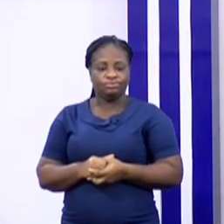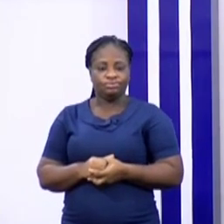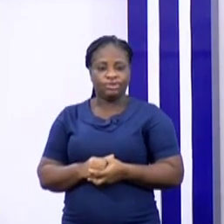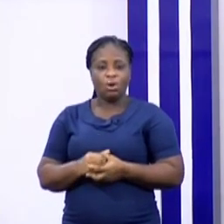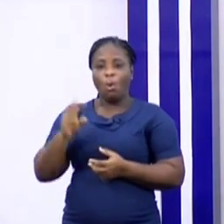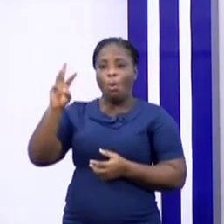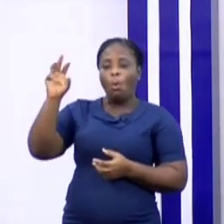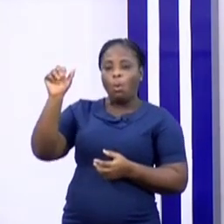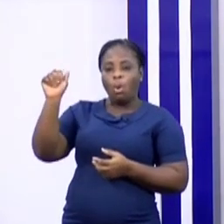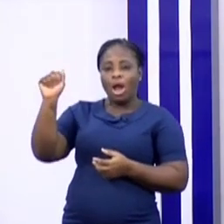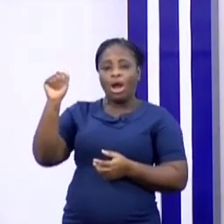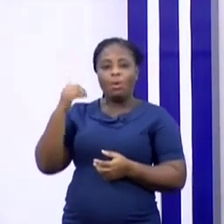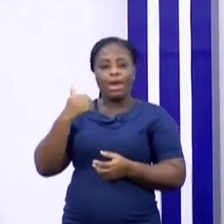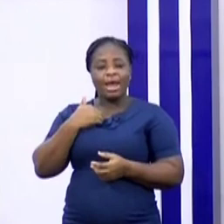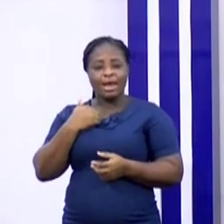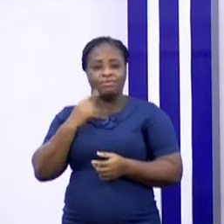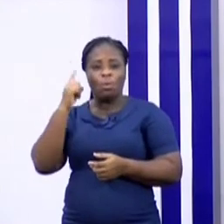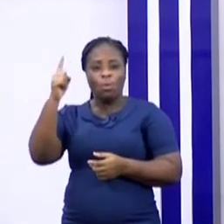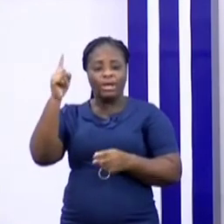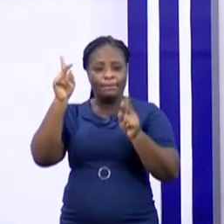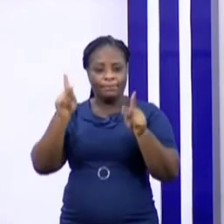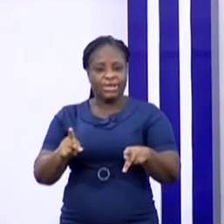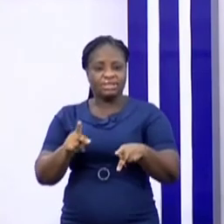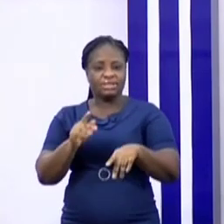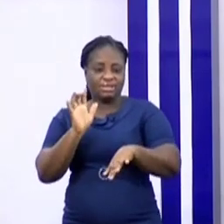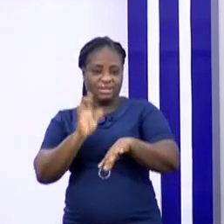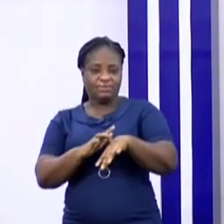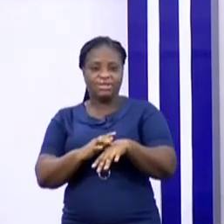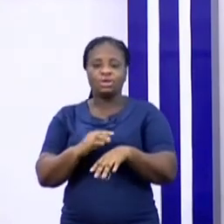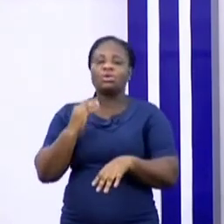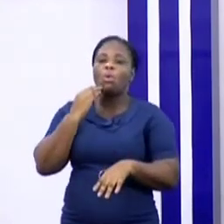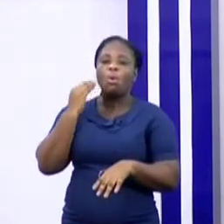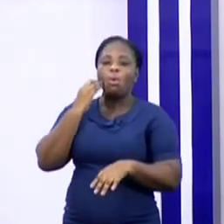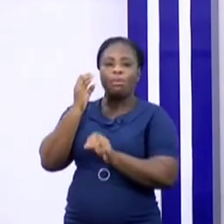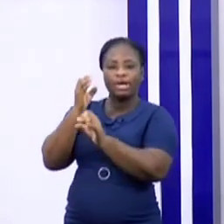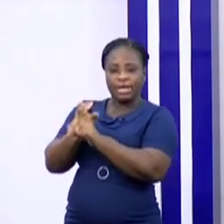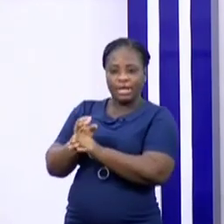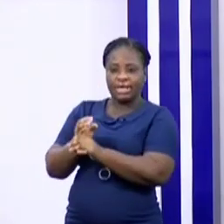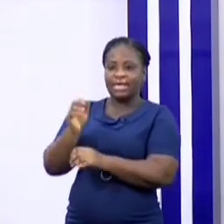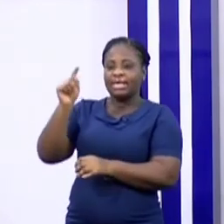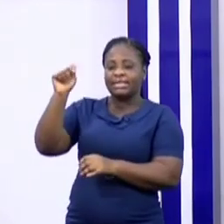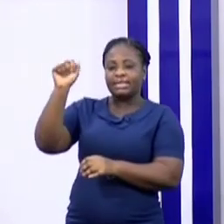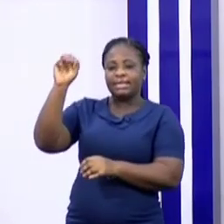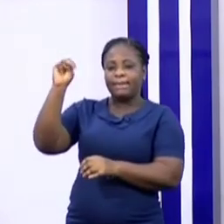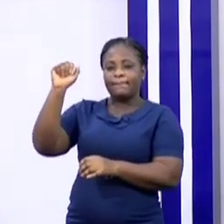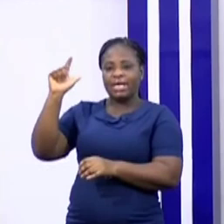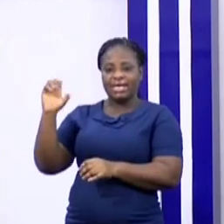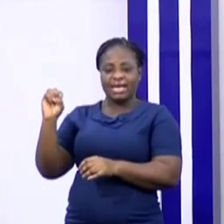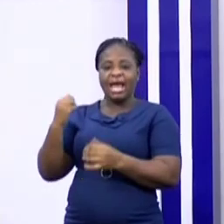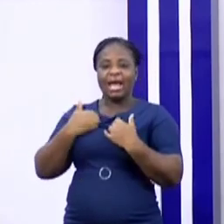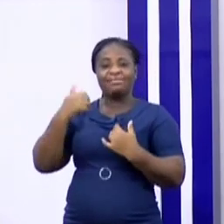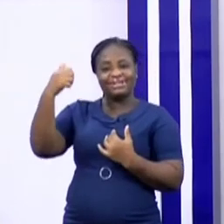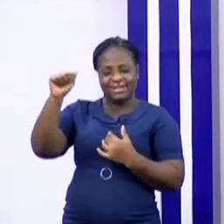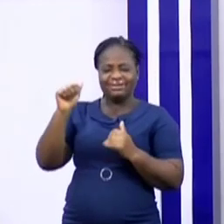And while we have one case on home care, Tamale has 10 cases. They